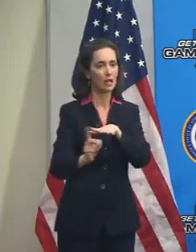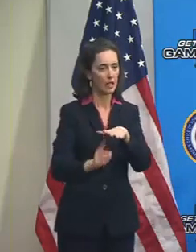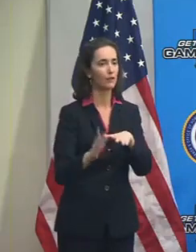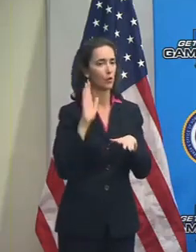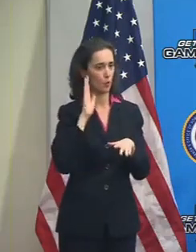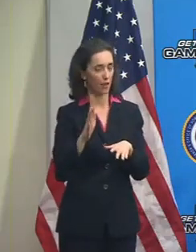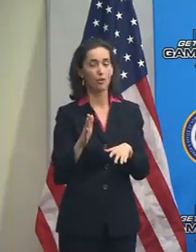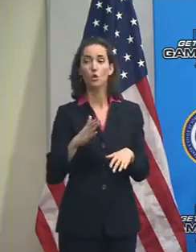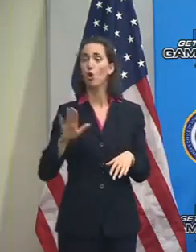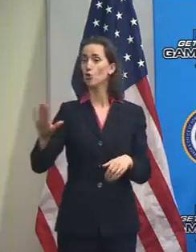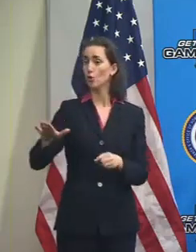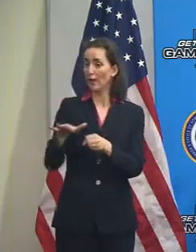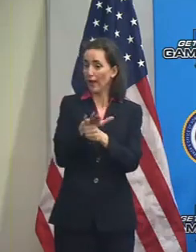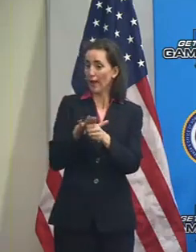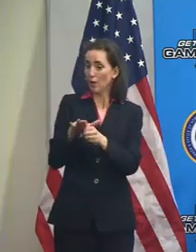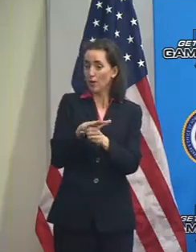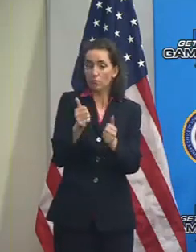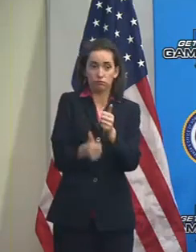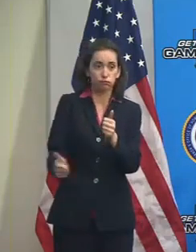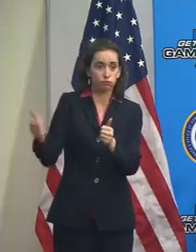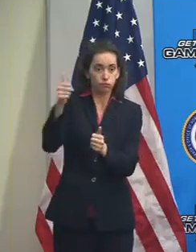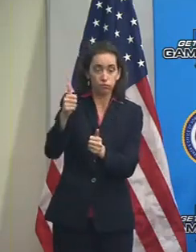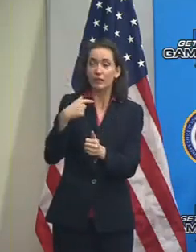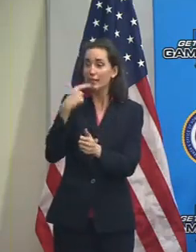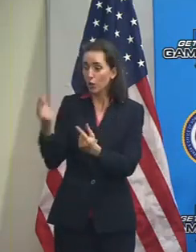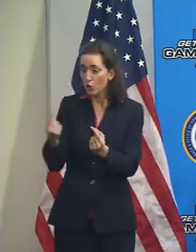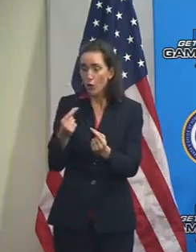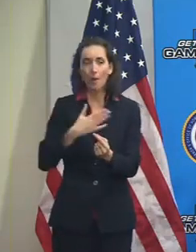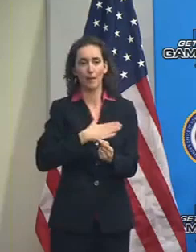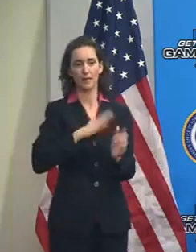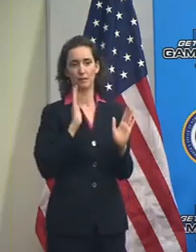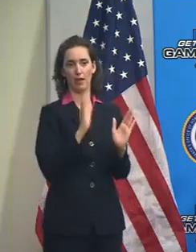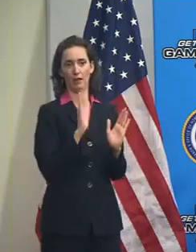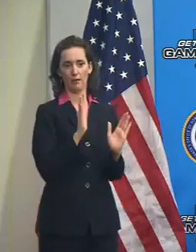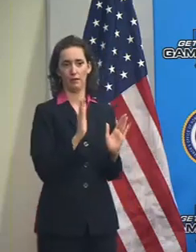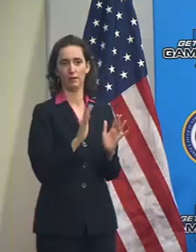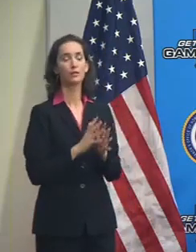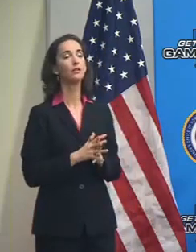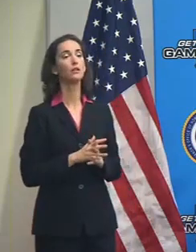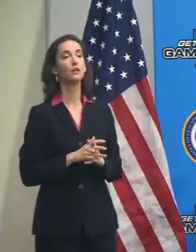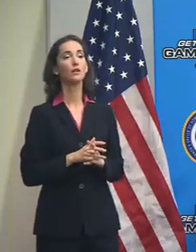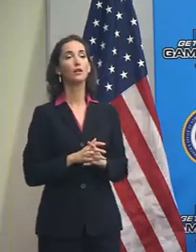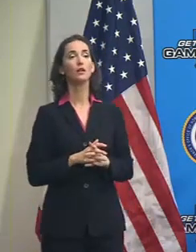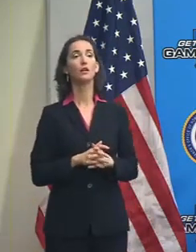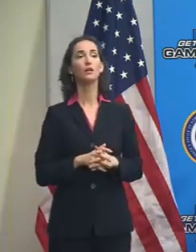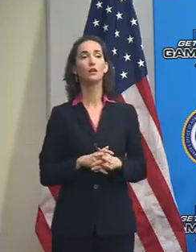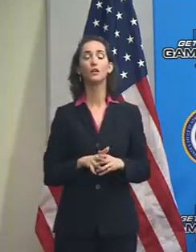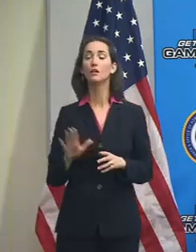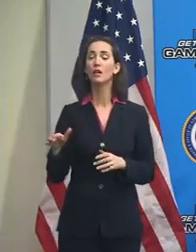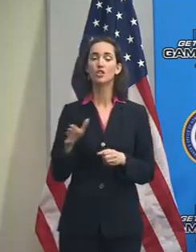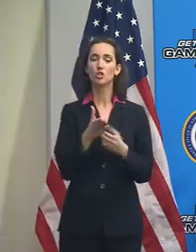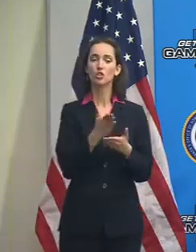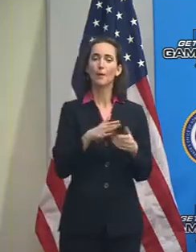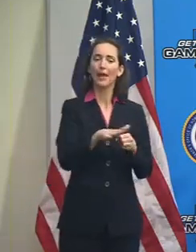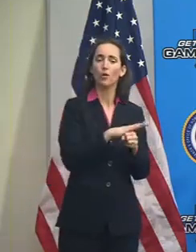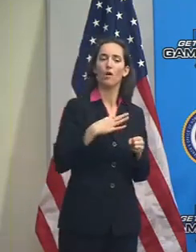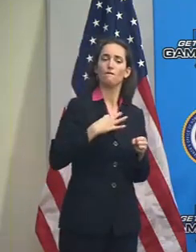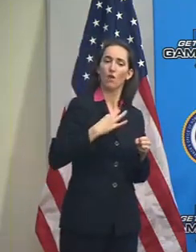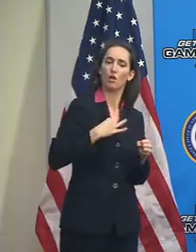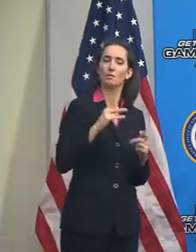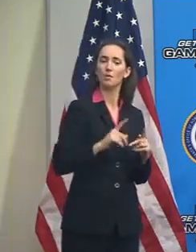by your local officials. I can tell you that there are those voluntary and mandatory